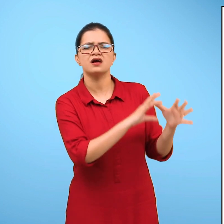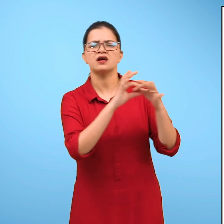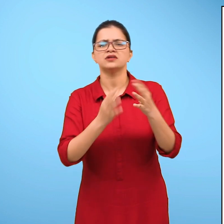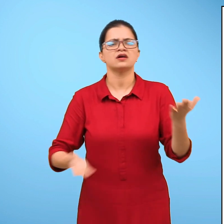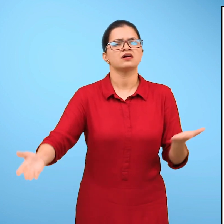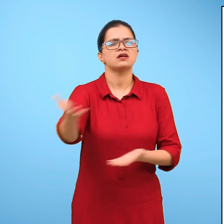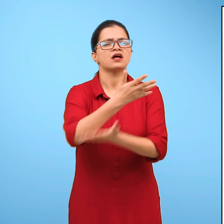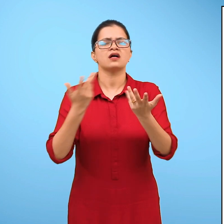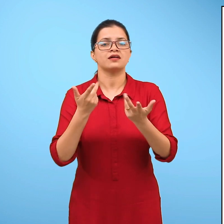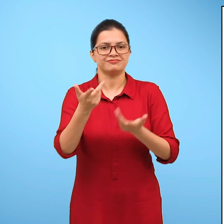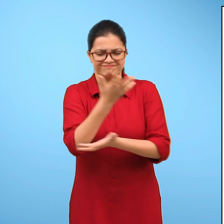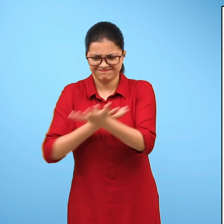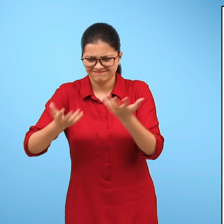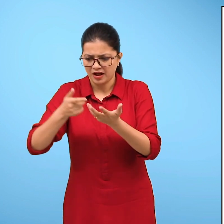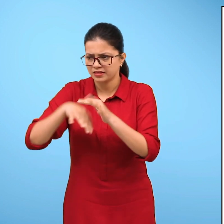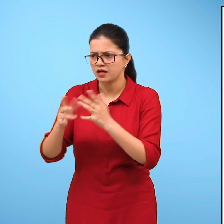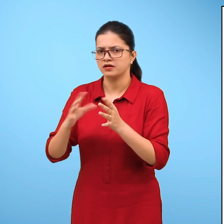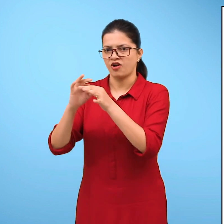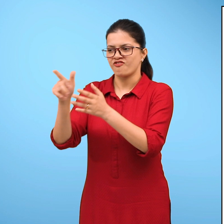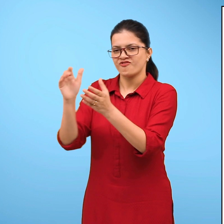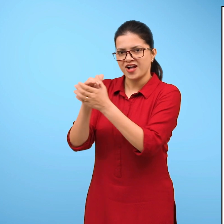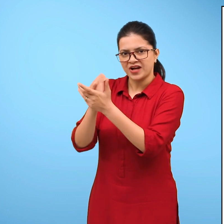After discussing with our friends, teachers, and parents.